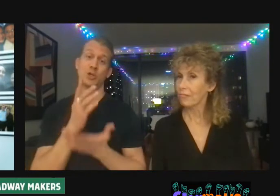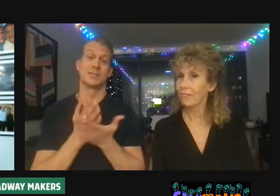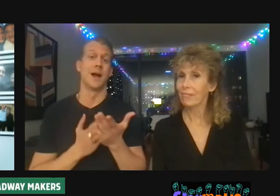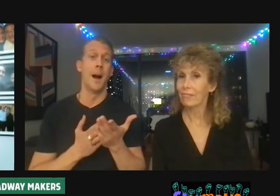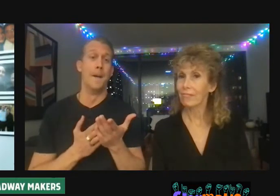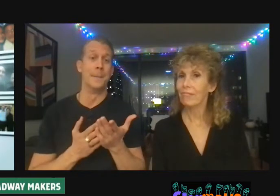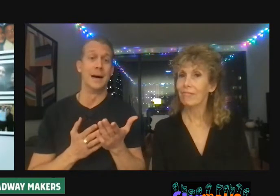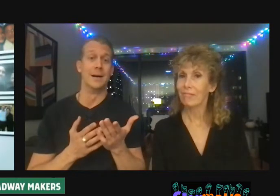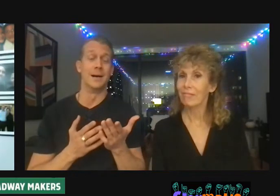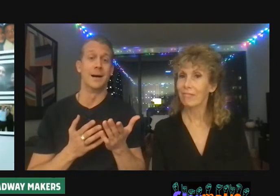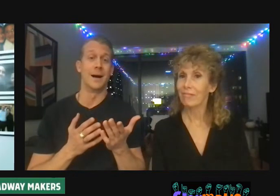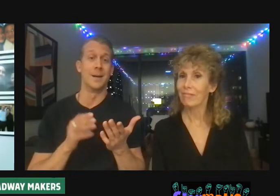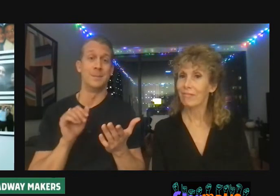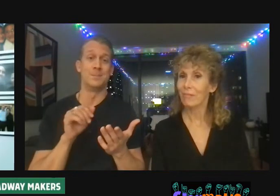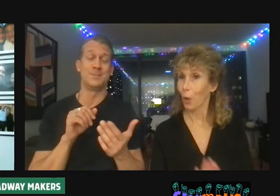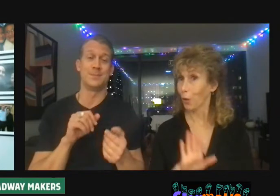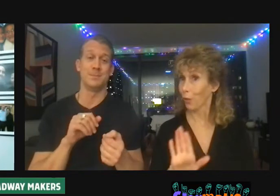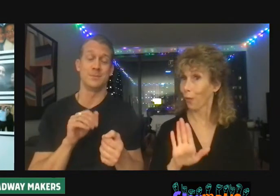I'm sure